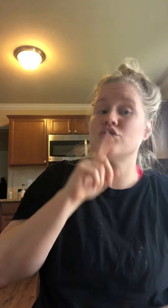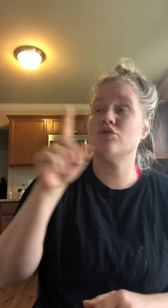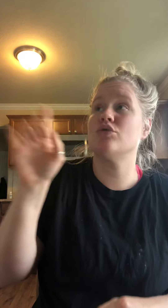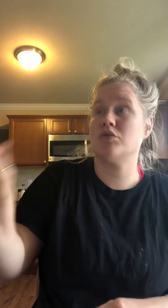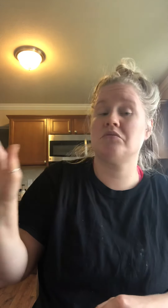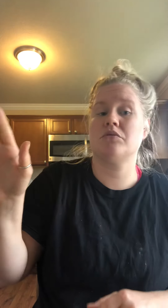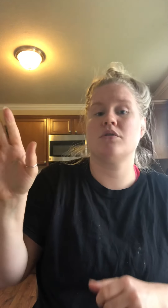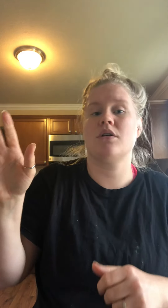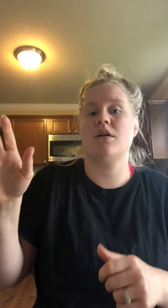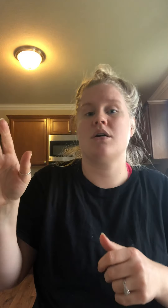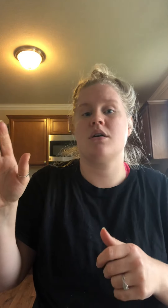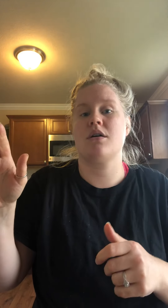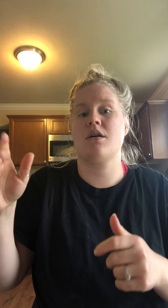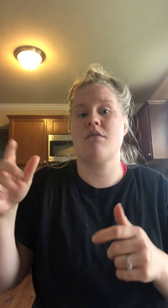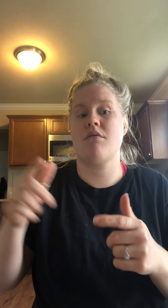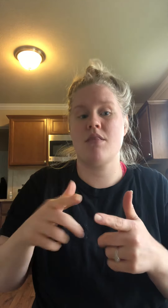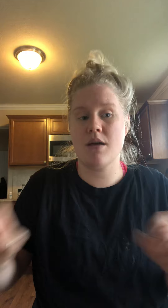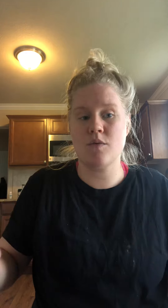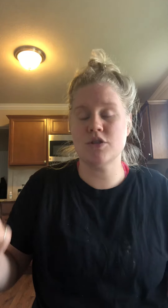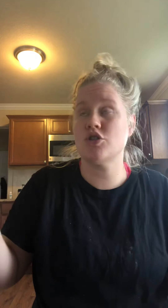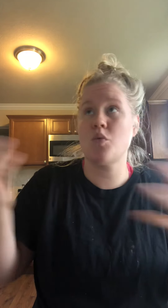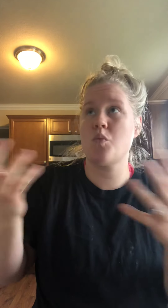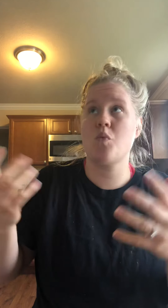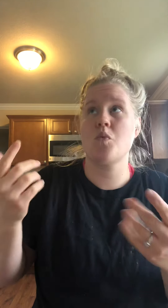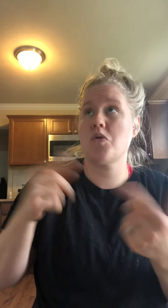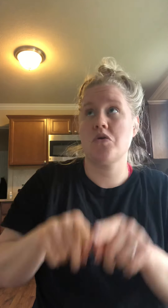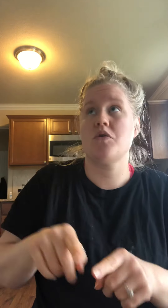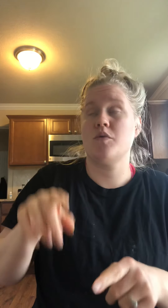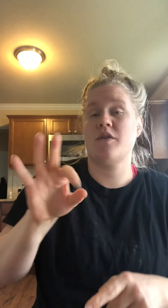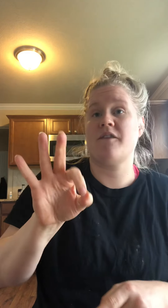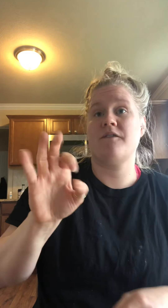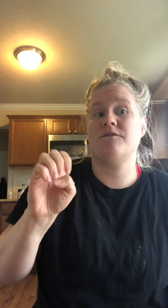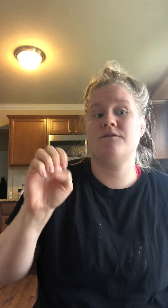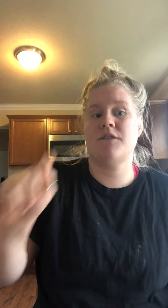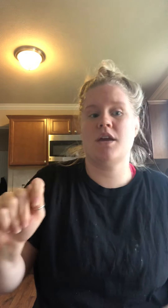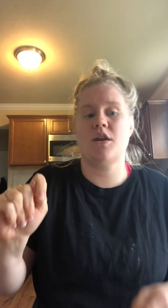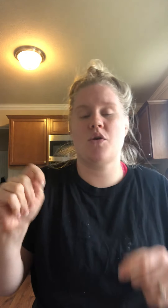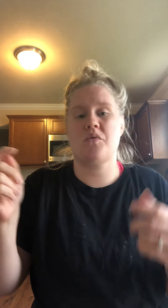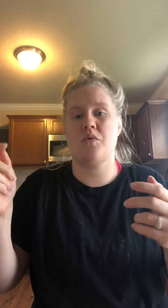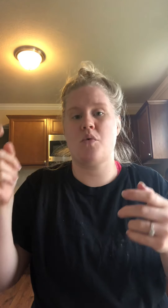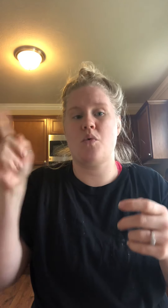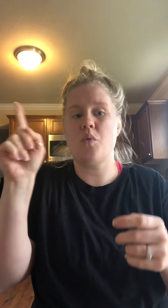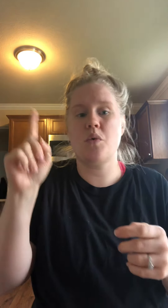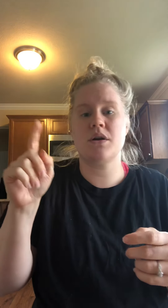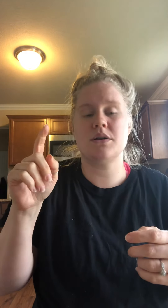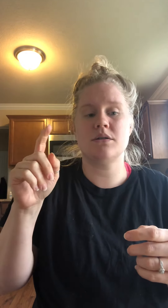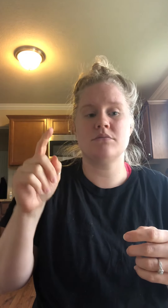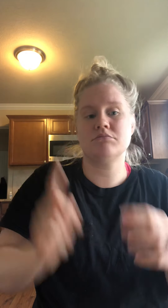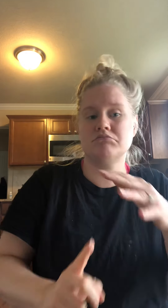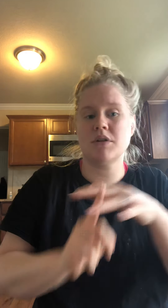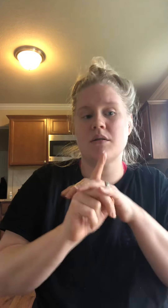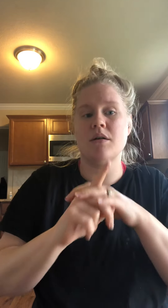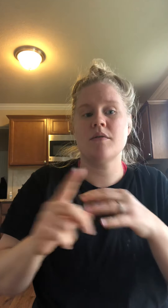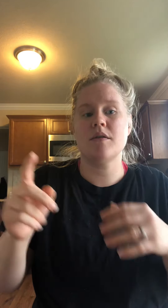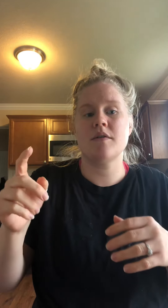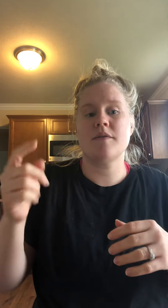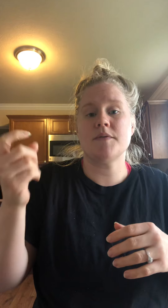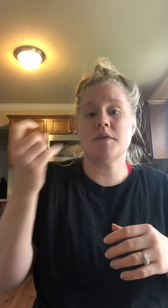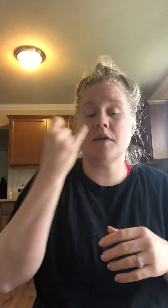is the deal with feet? Where do these mutant plurals come from? If we take the word foot and we drag it through history,